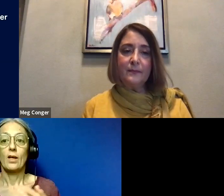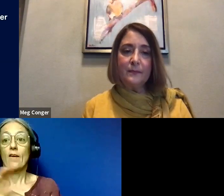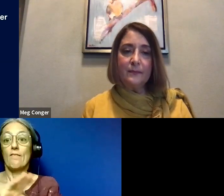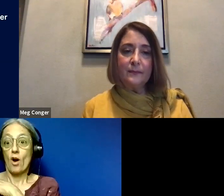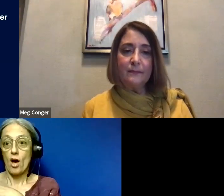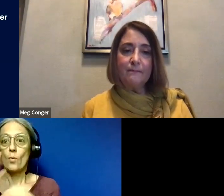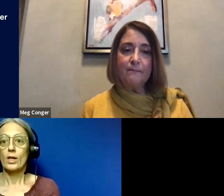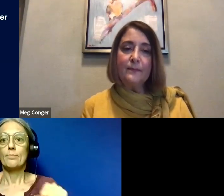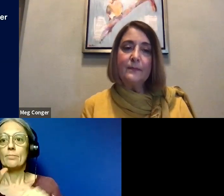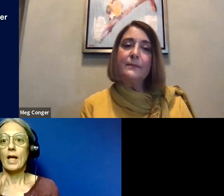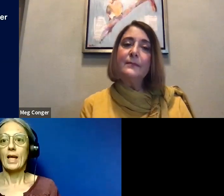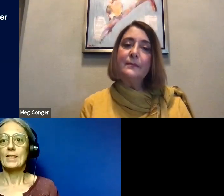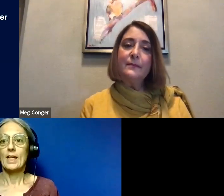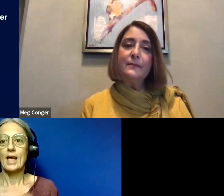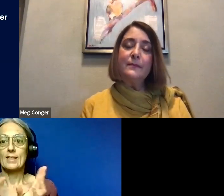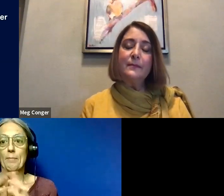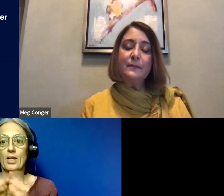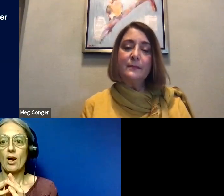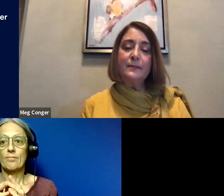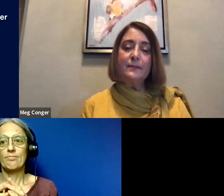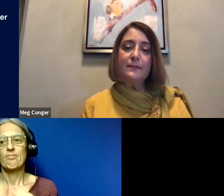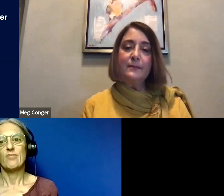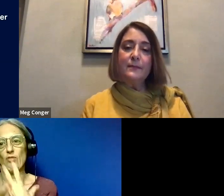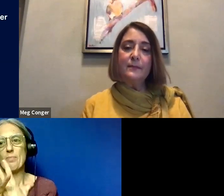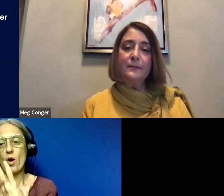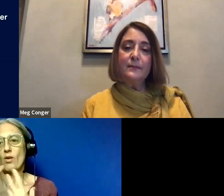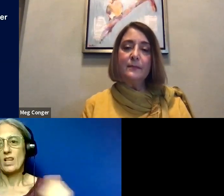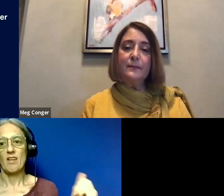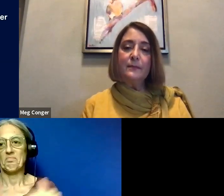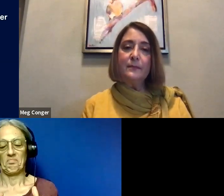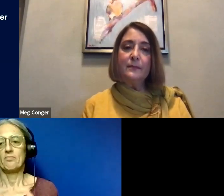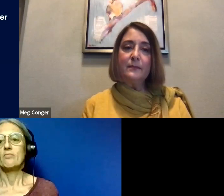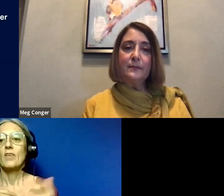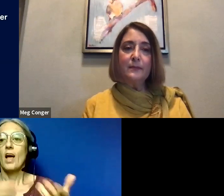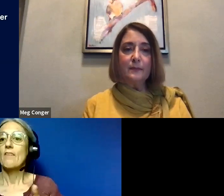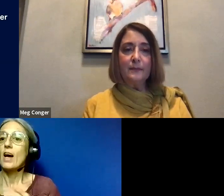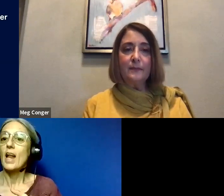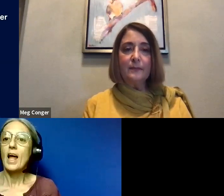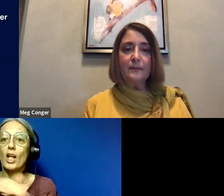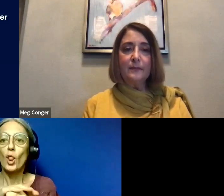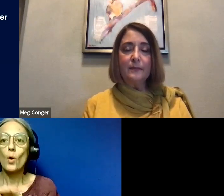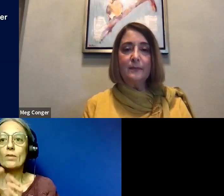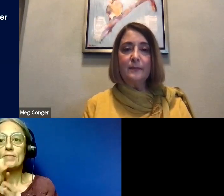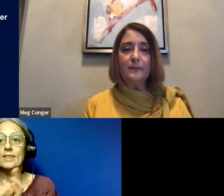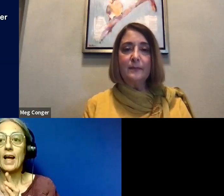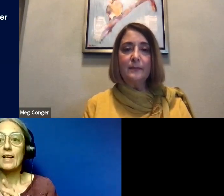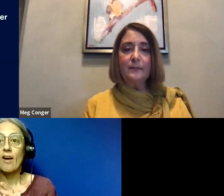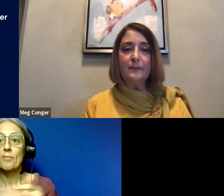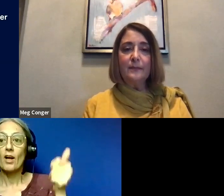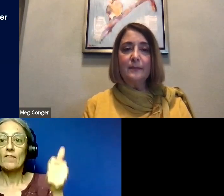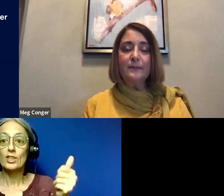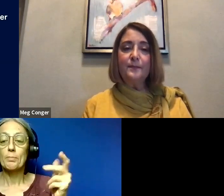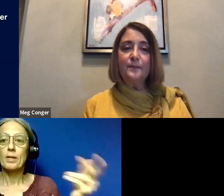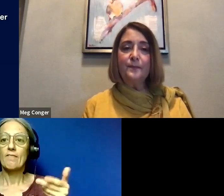fall. This year it will be remote, and I would invite any local or state government officials to join in and get some